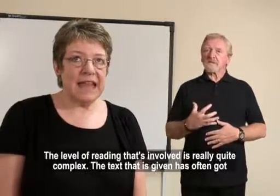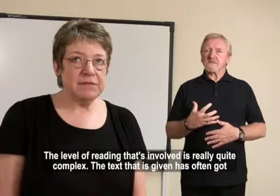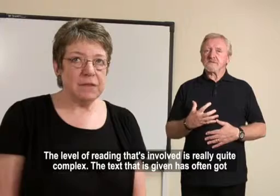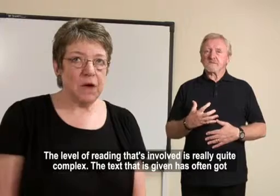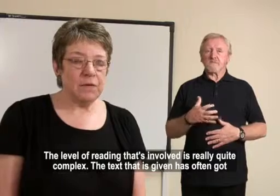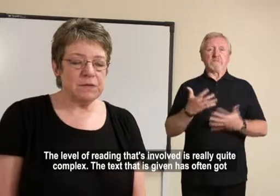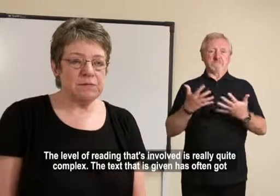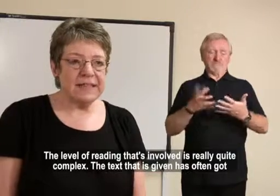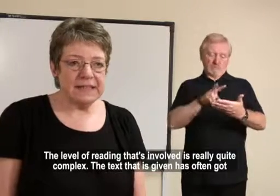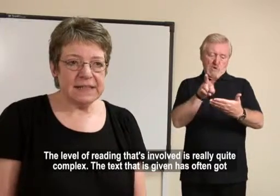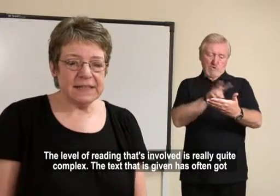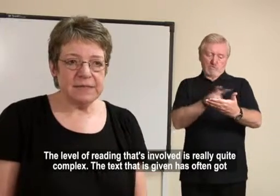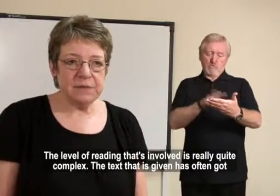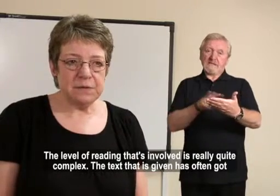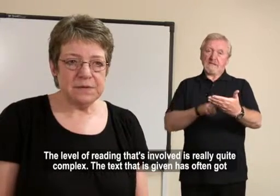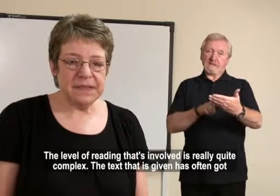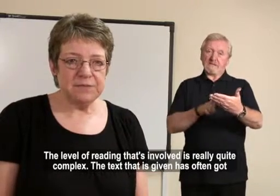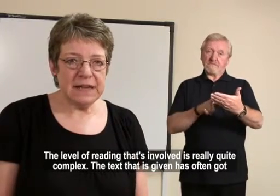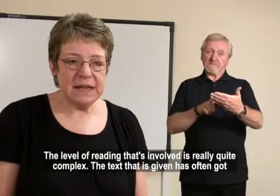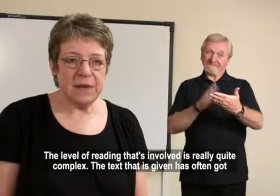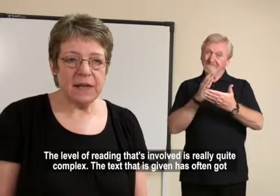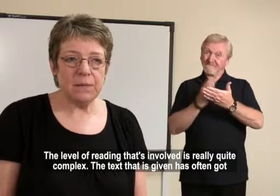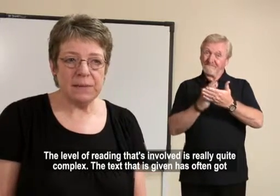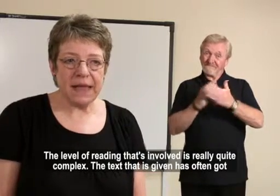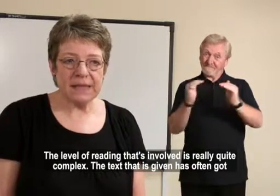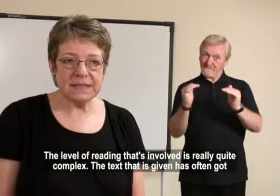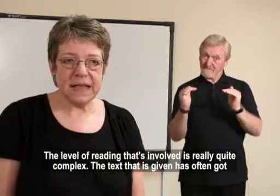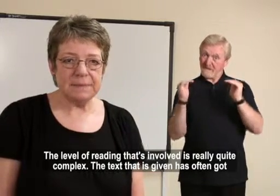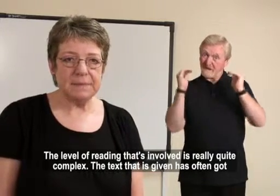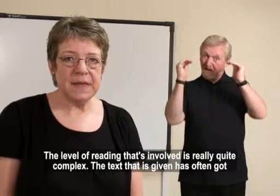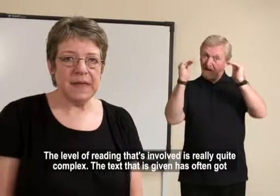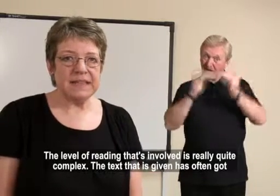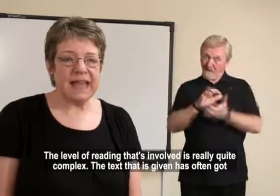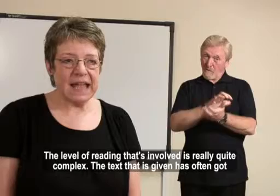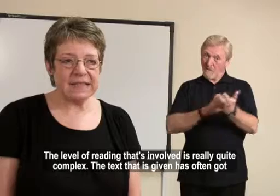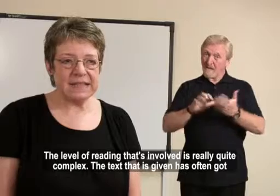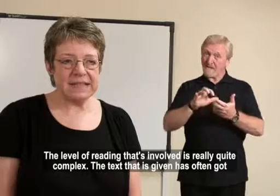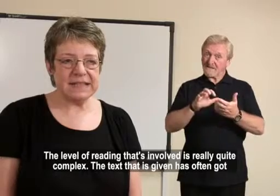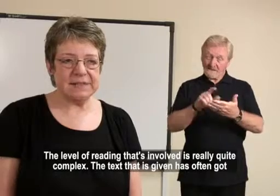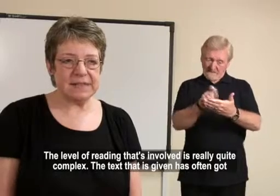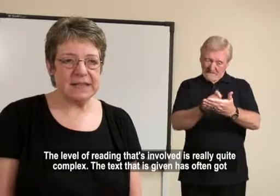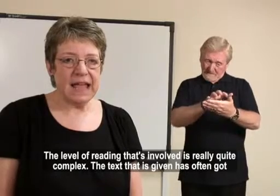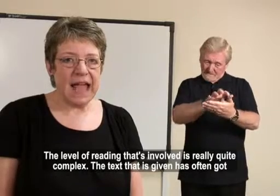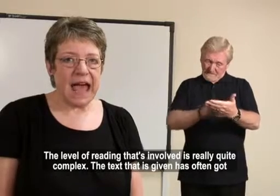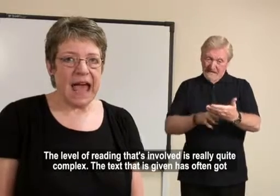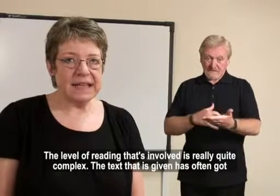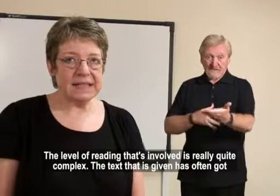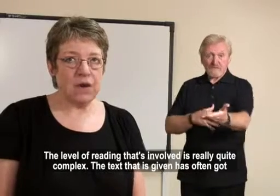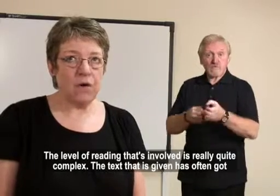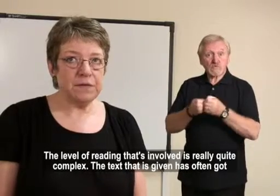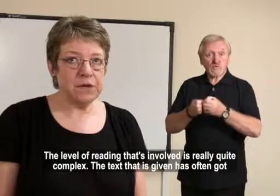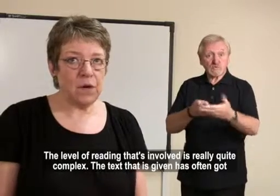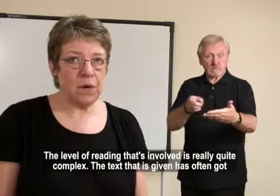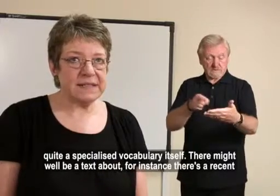The level of reading that's involved is really quite complex. The text that is given